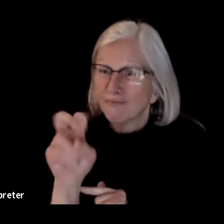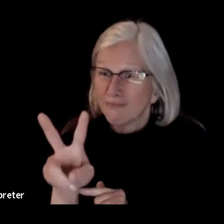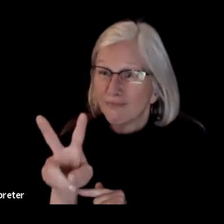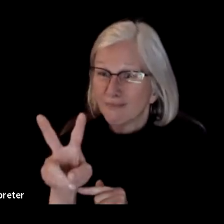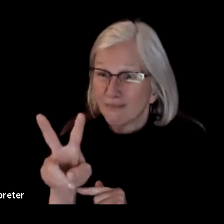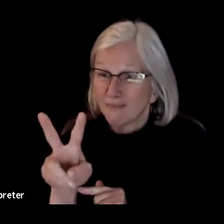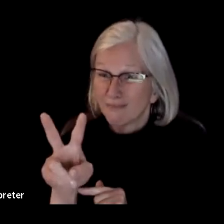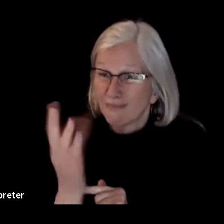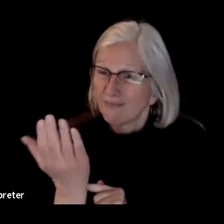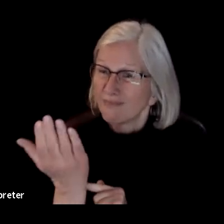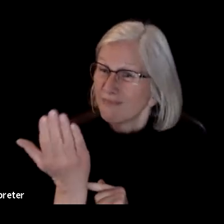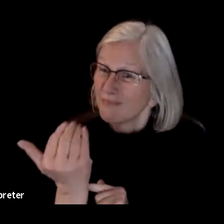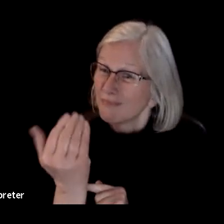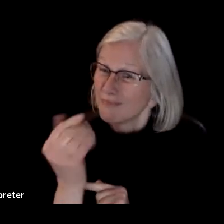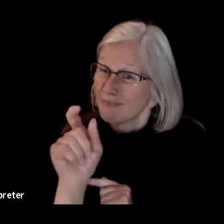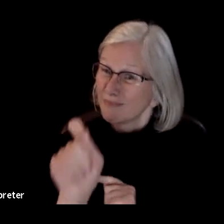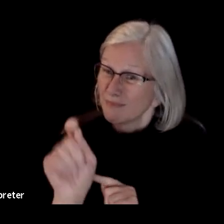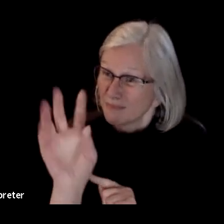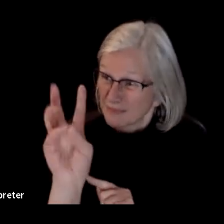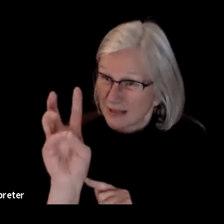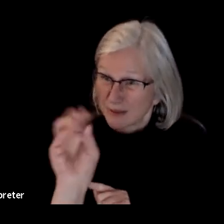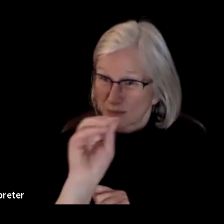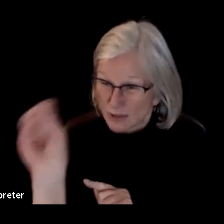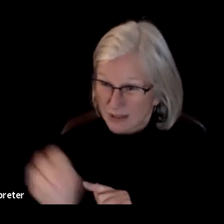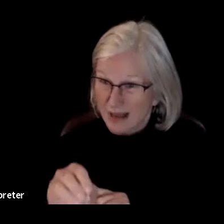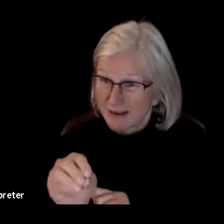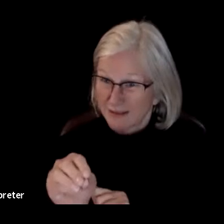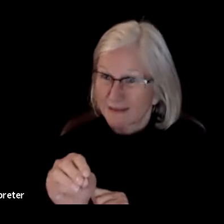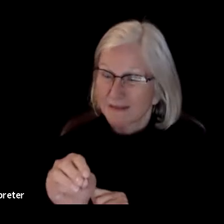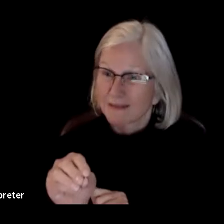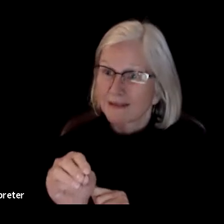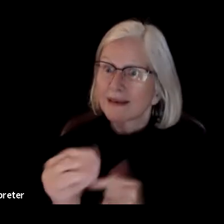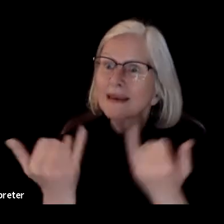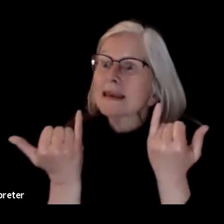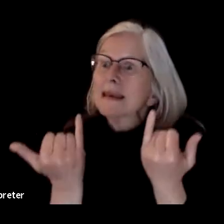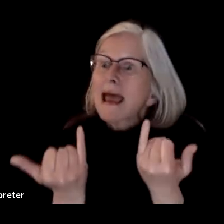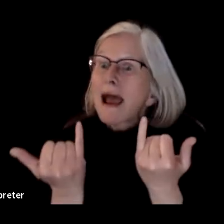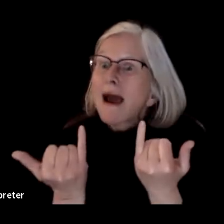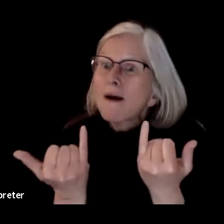15.6%. Today, that rate is down to